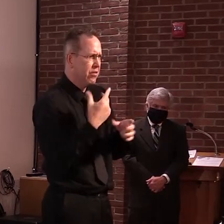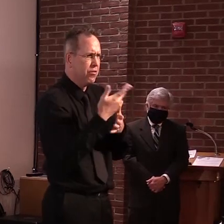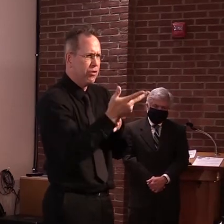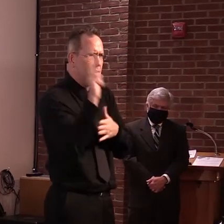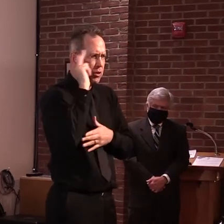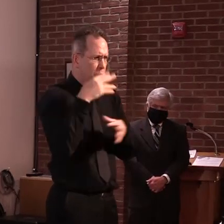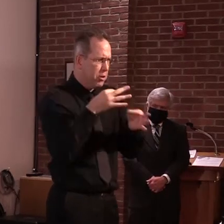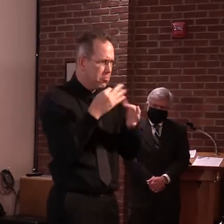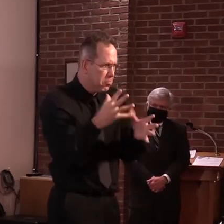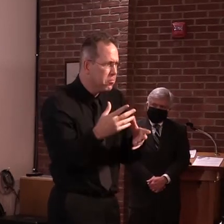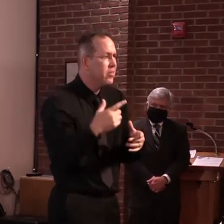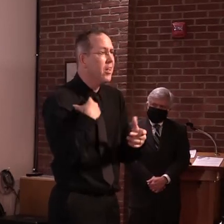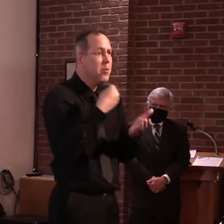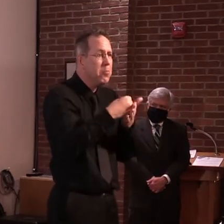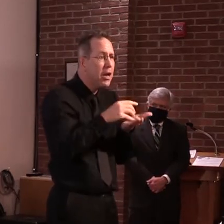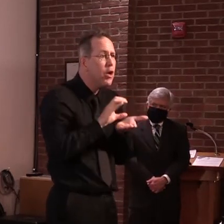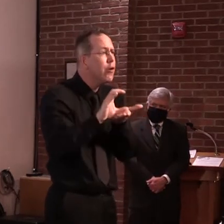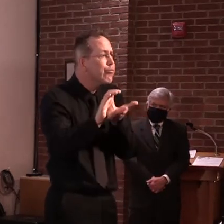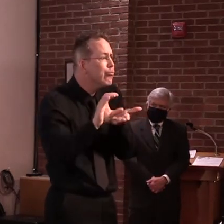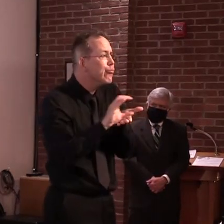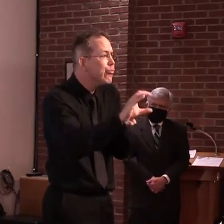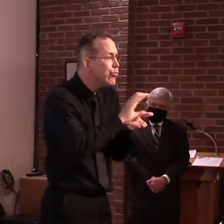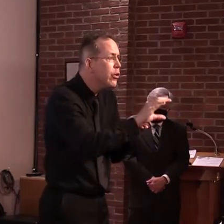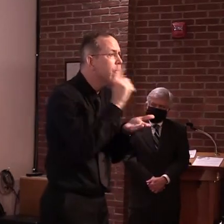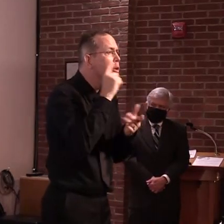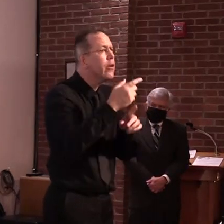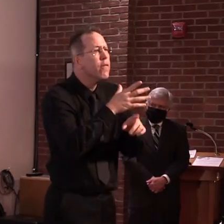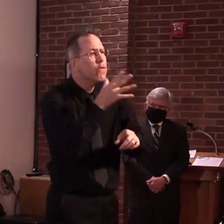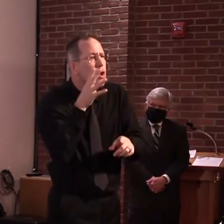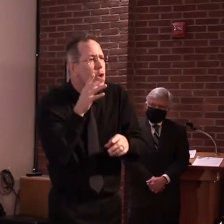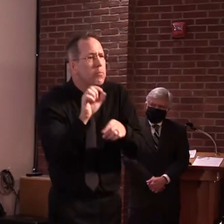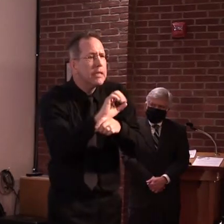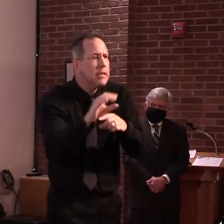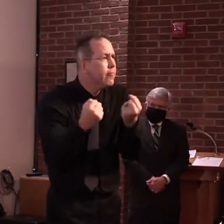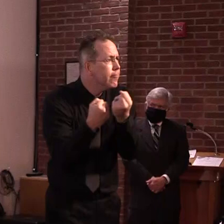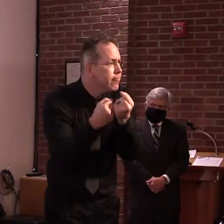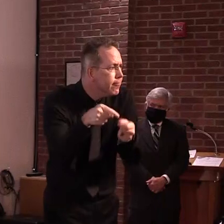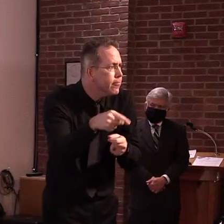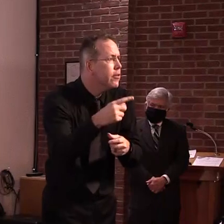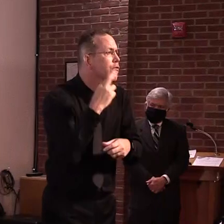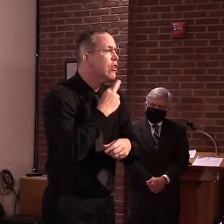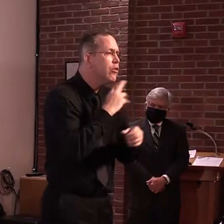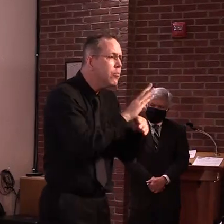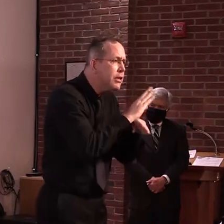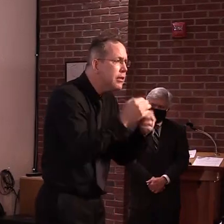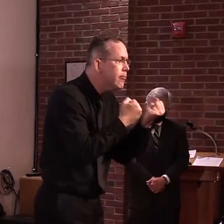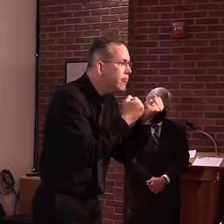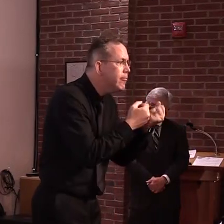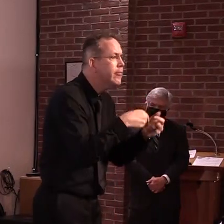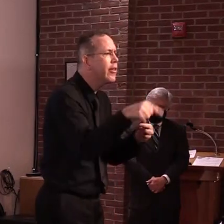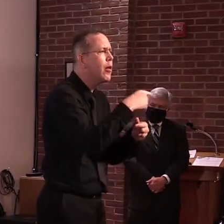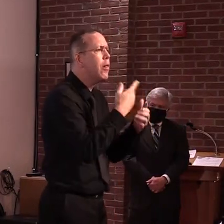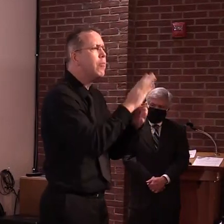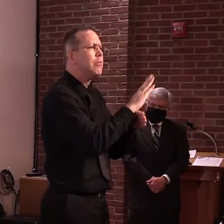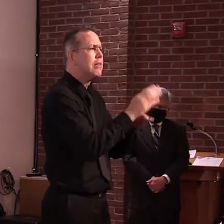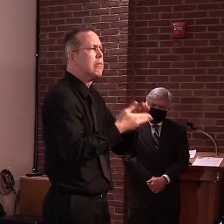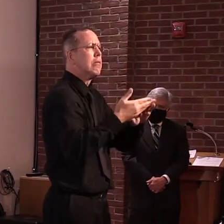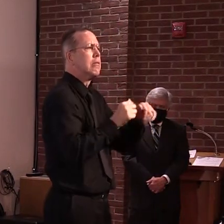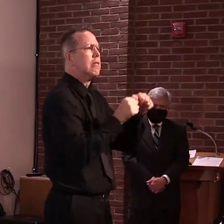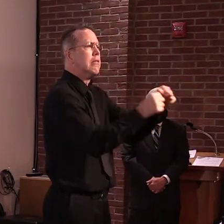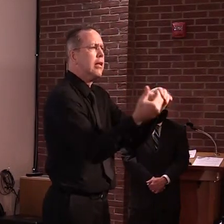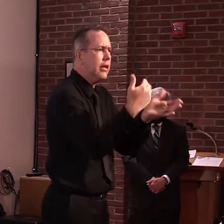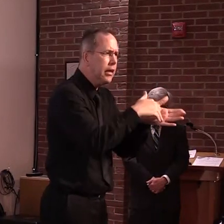while we work to restart the economy after this pandemic. My team spent weeks on this